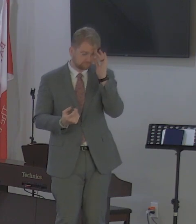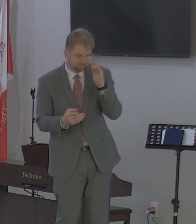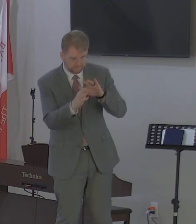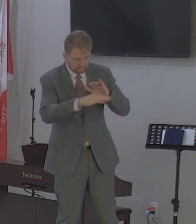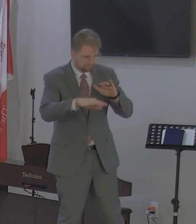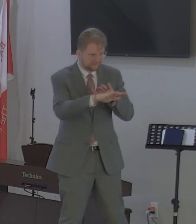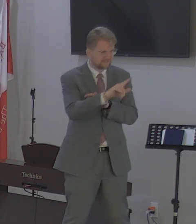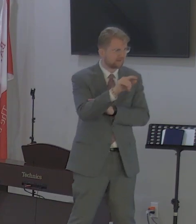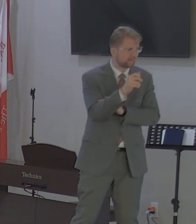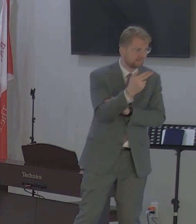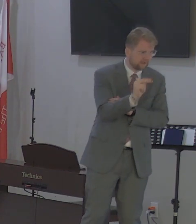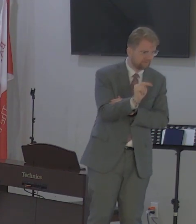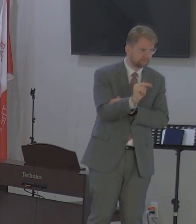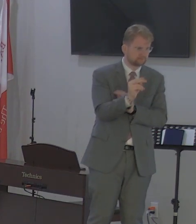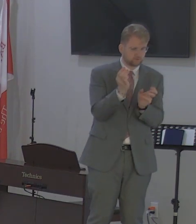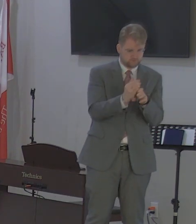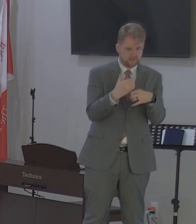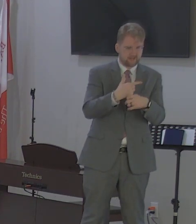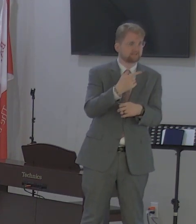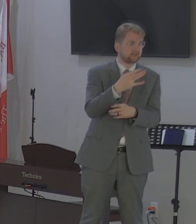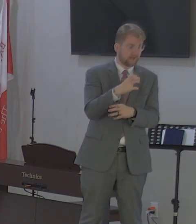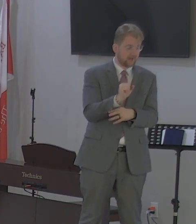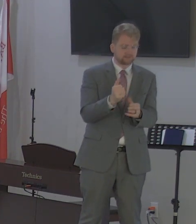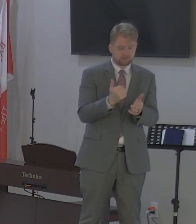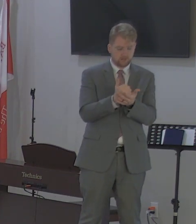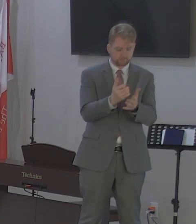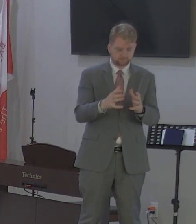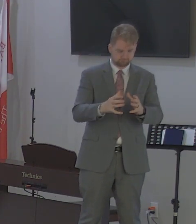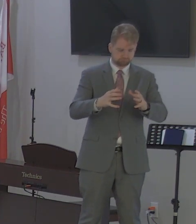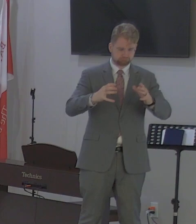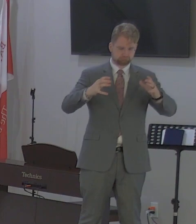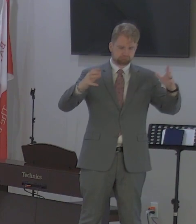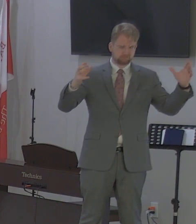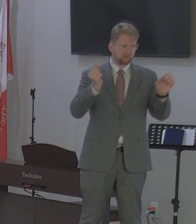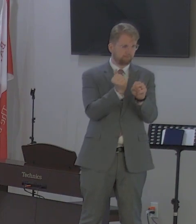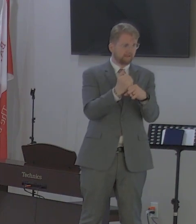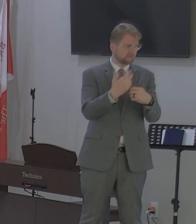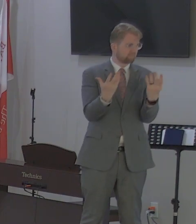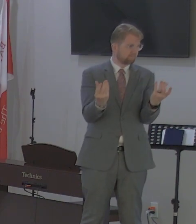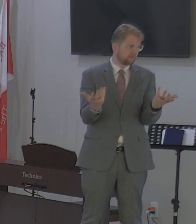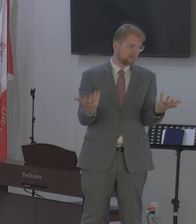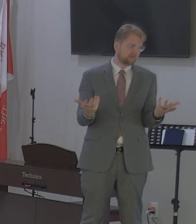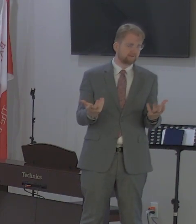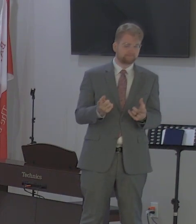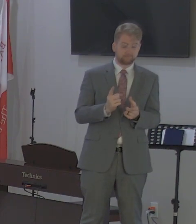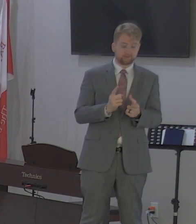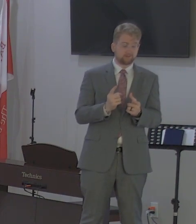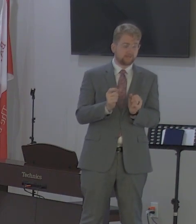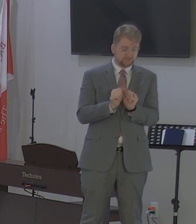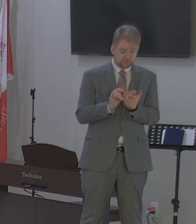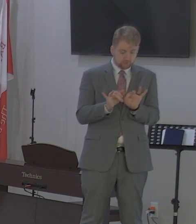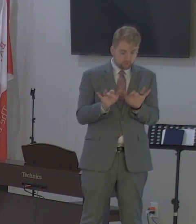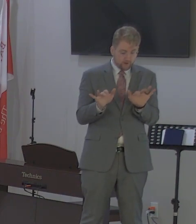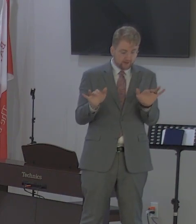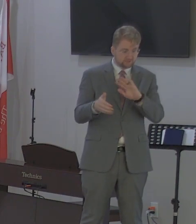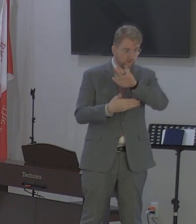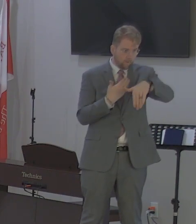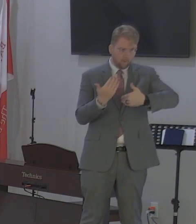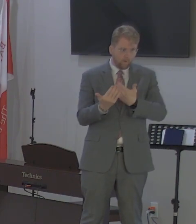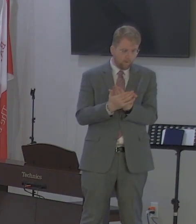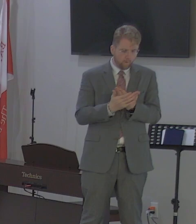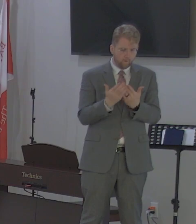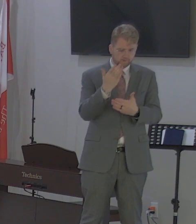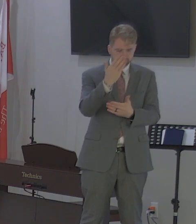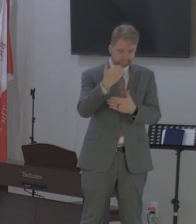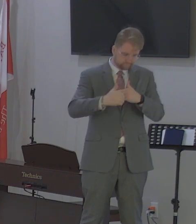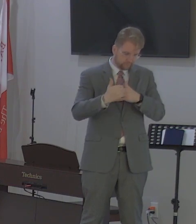in there, a little bit of leaven, and it goes through the entire lump of bread to swell that thing up. Can I just say it this